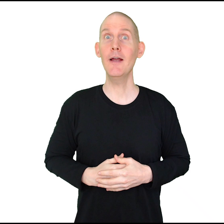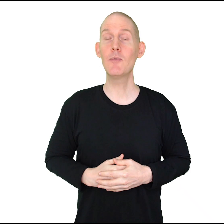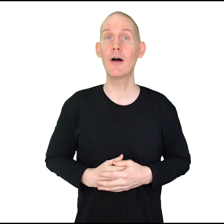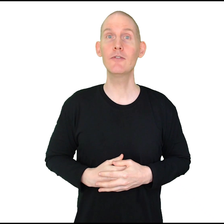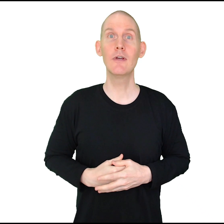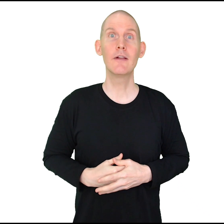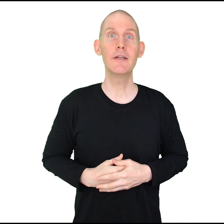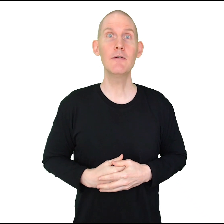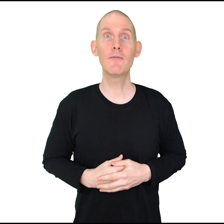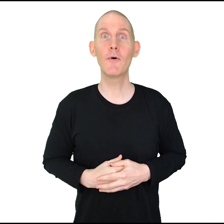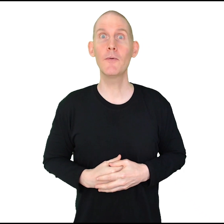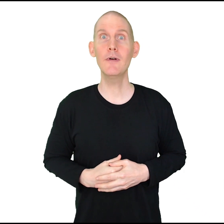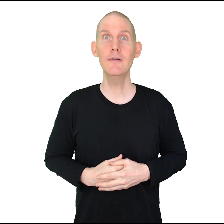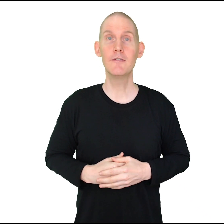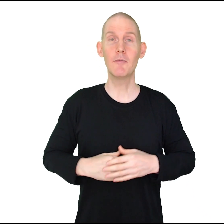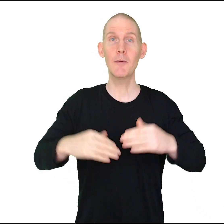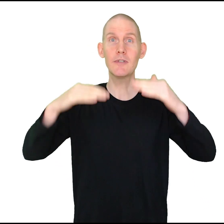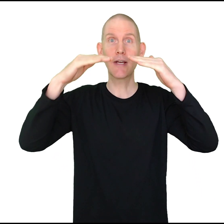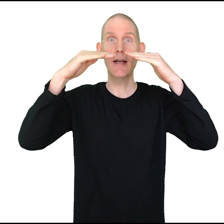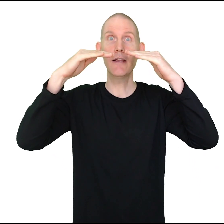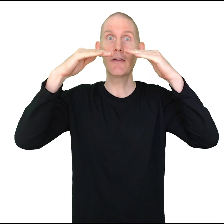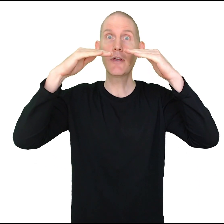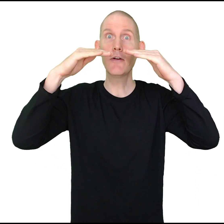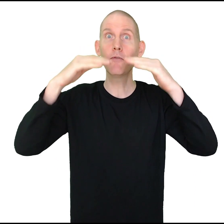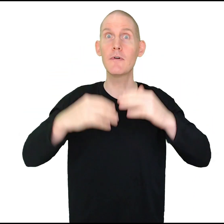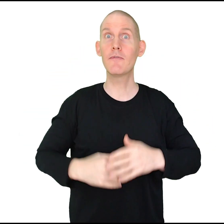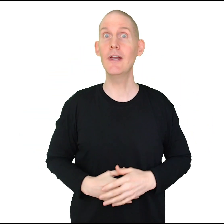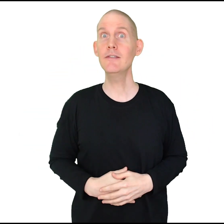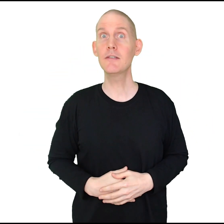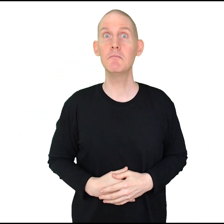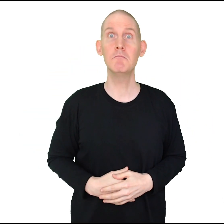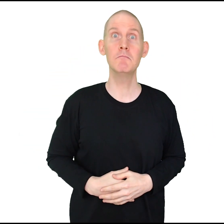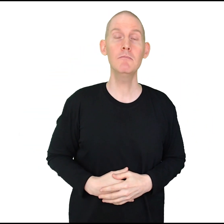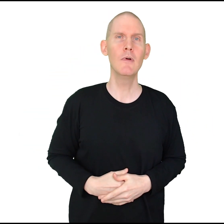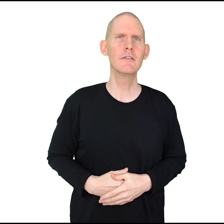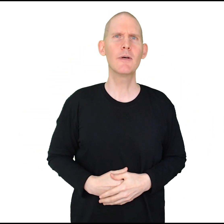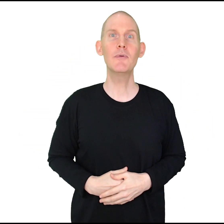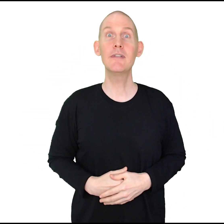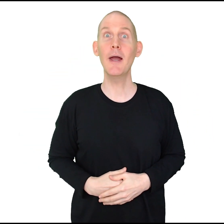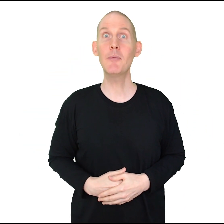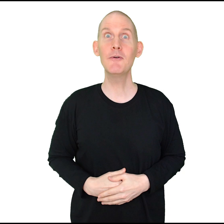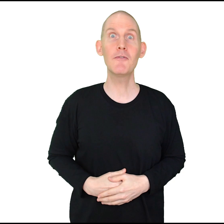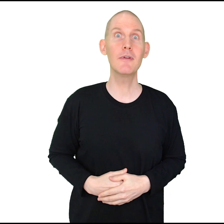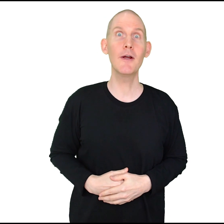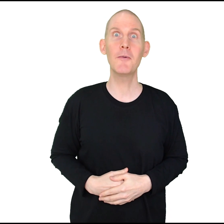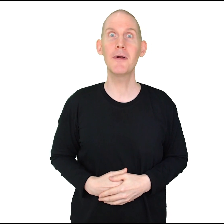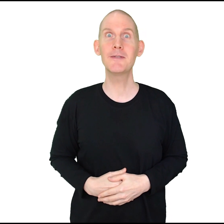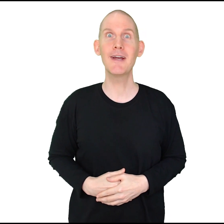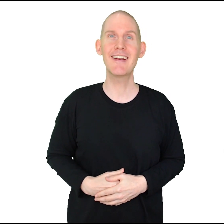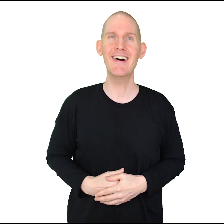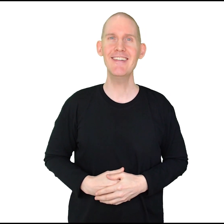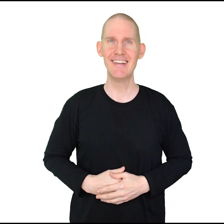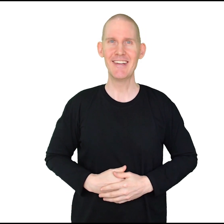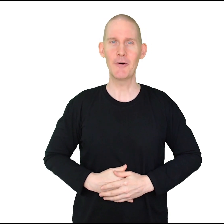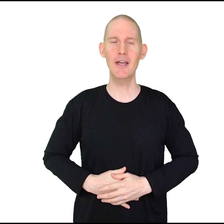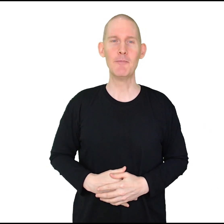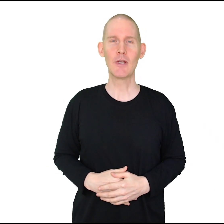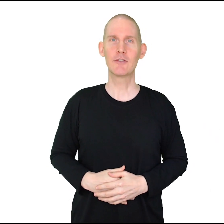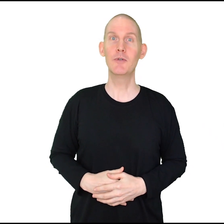eyebrows, lean forward. Remember, it's kind of like looking over a fence. Something's happening over there. I want to check it out. Okay, so when you